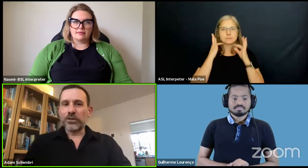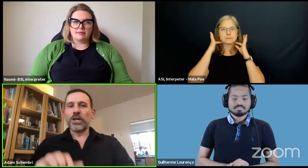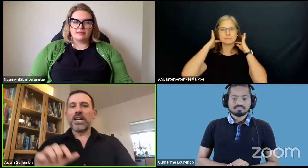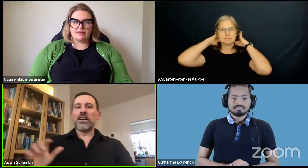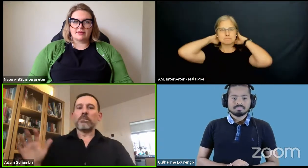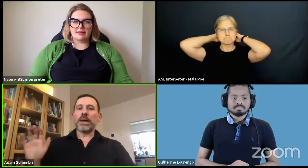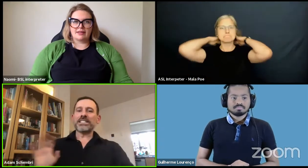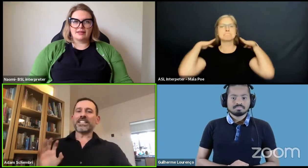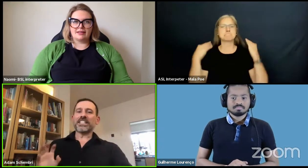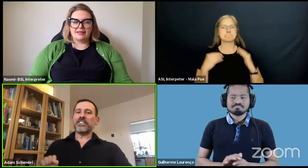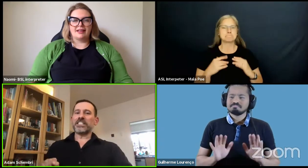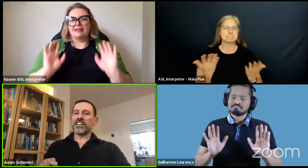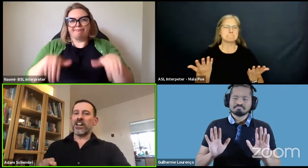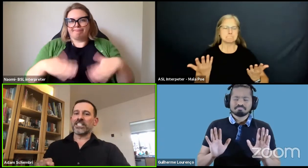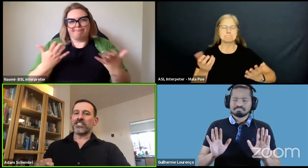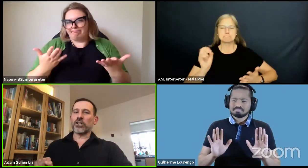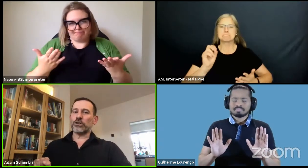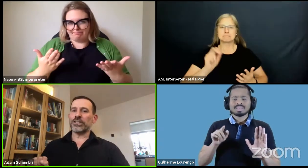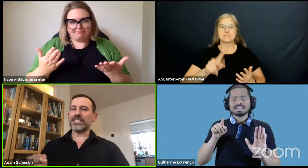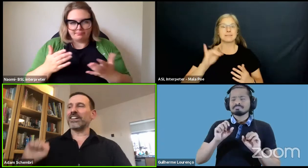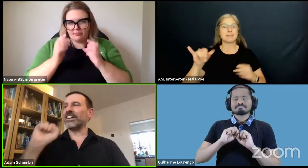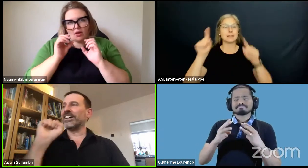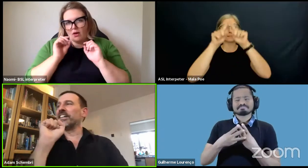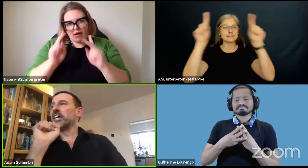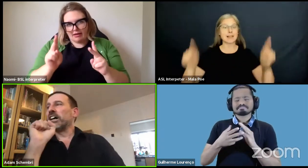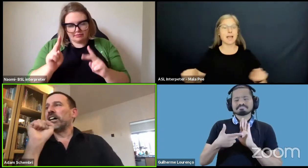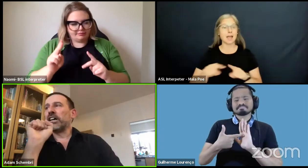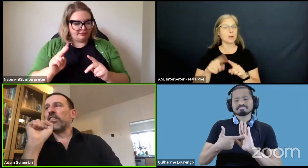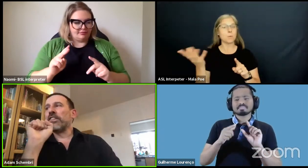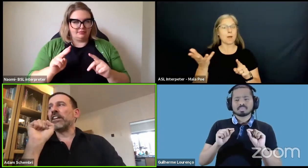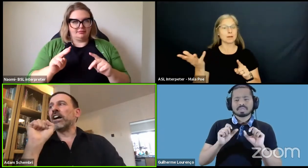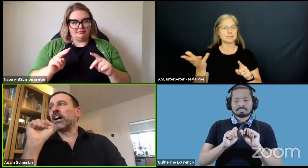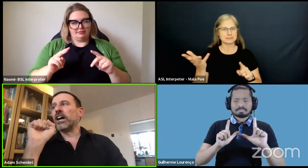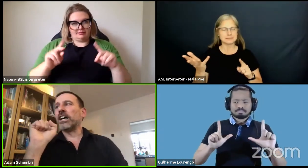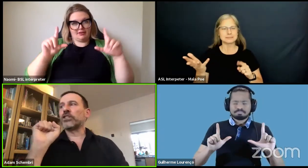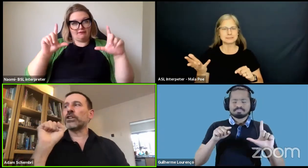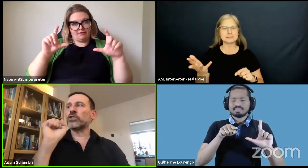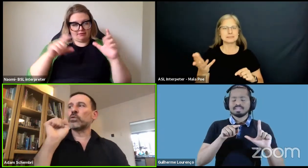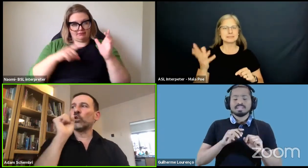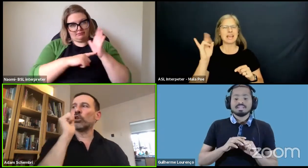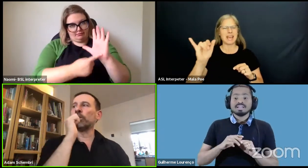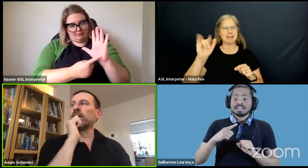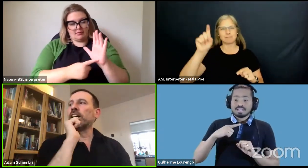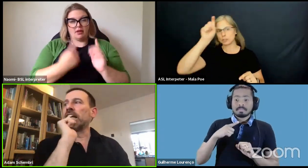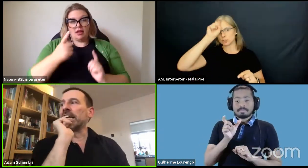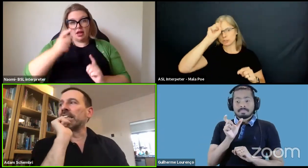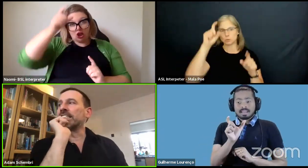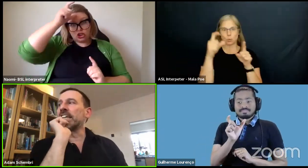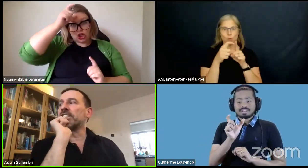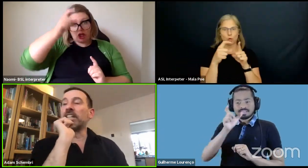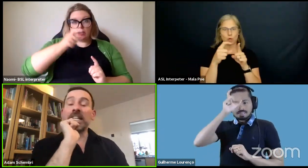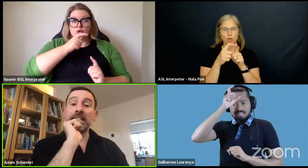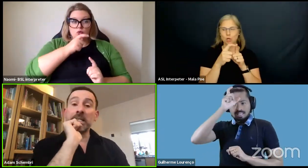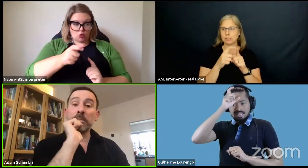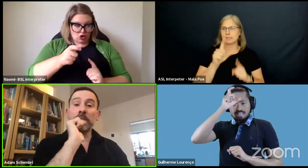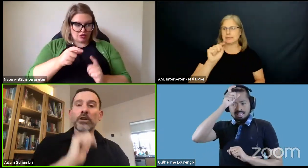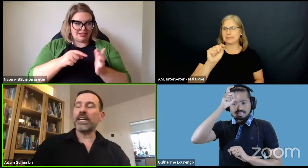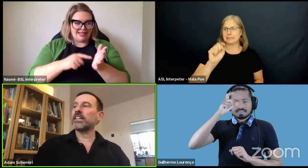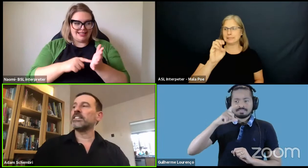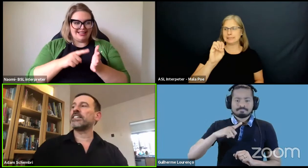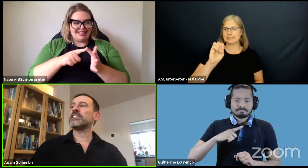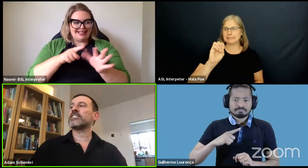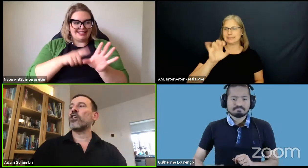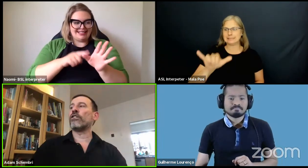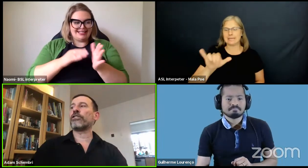Okay, so basically the slide shows that a Turkish word like tezyelerim,